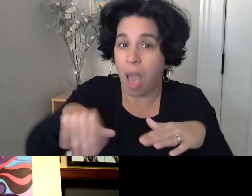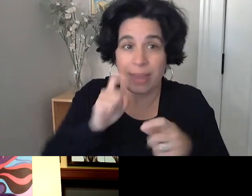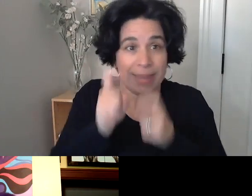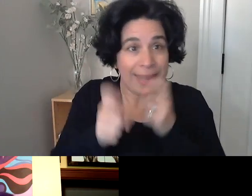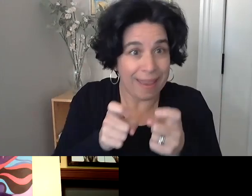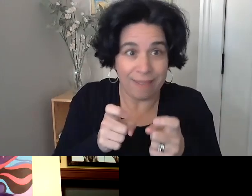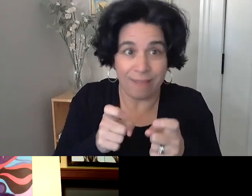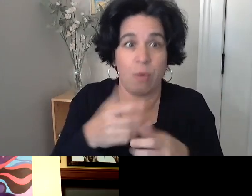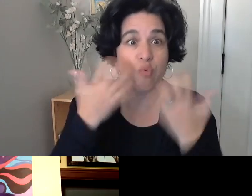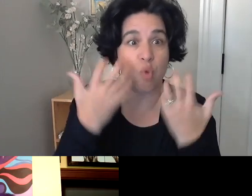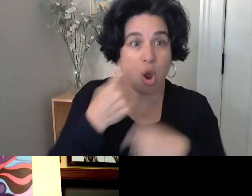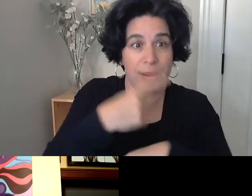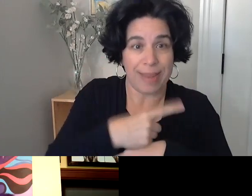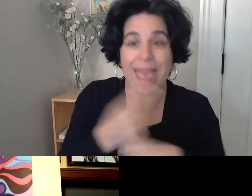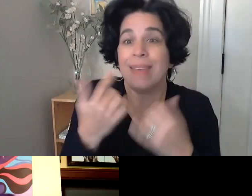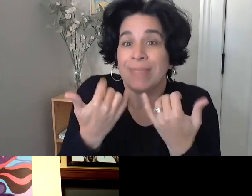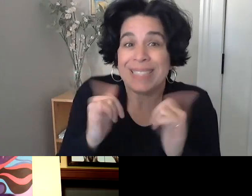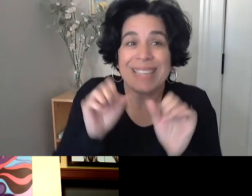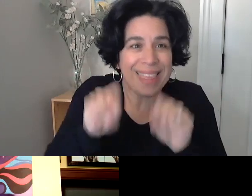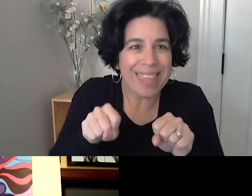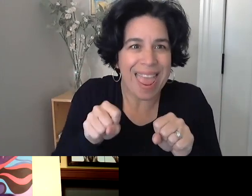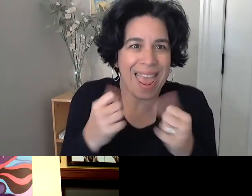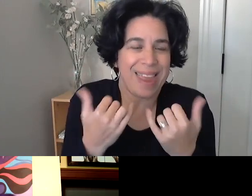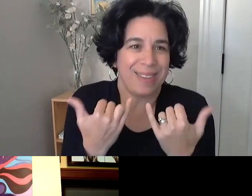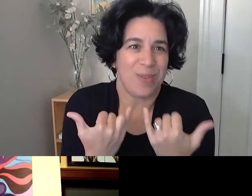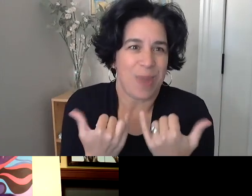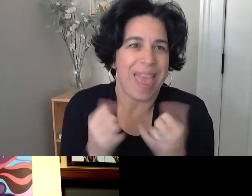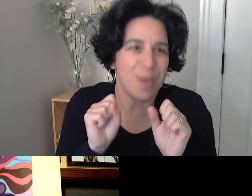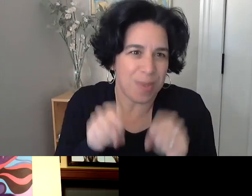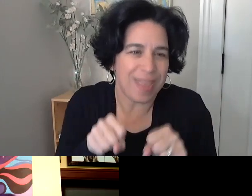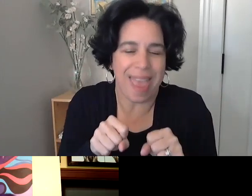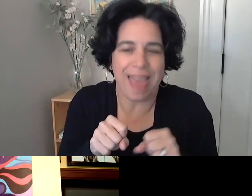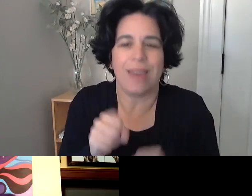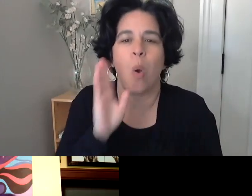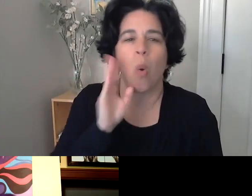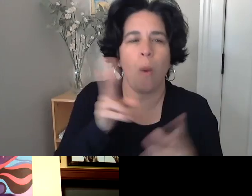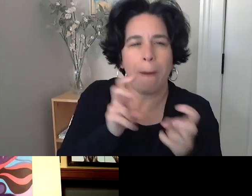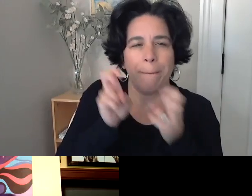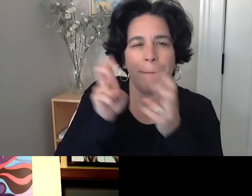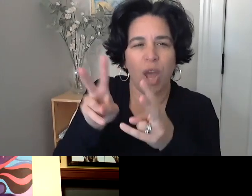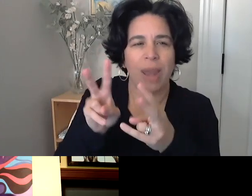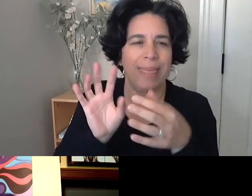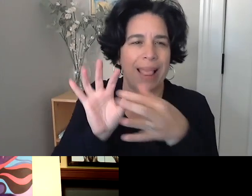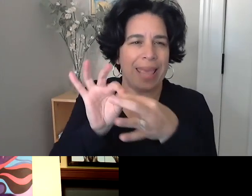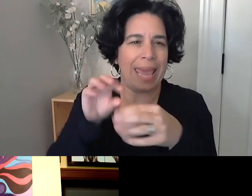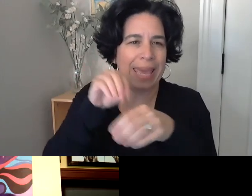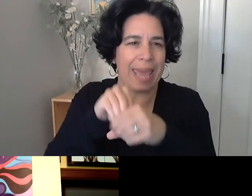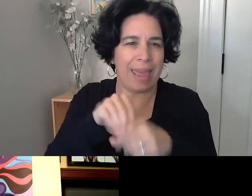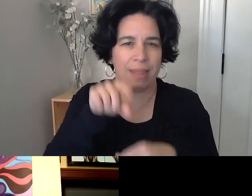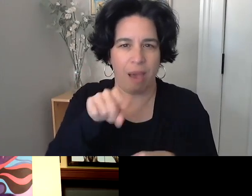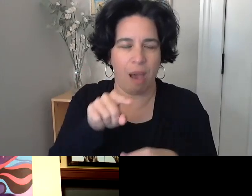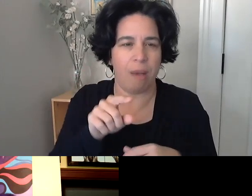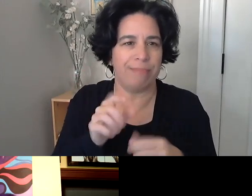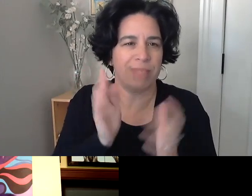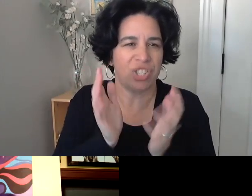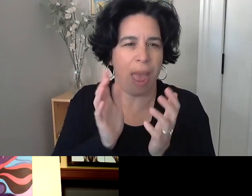lot. If you have not yet donated to Roar Day, there's still time. You can make your gift today. We're gonna put